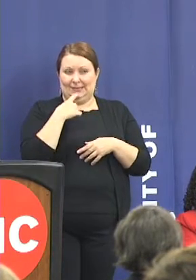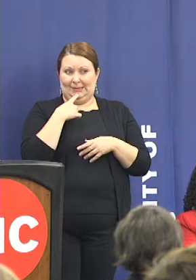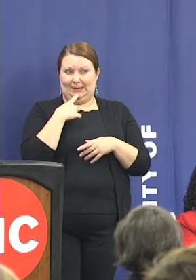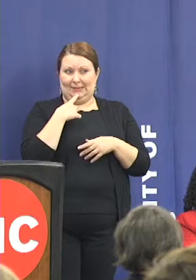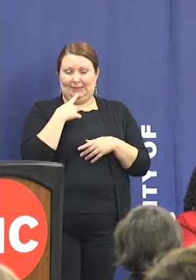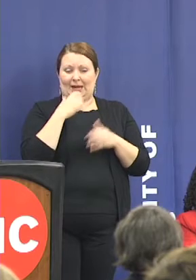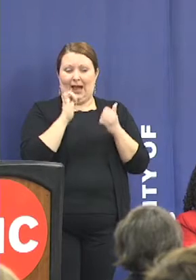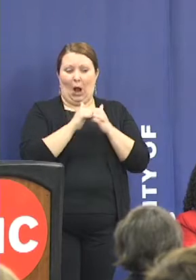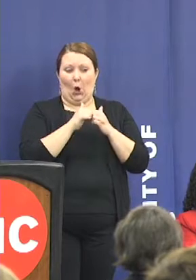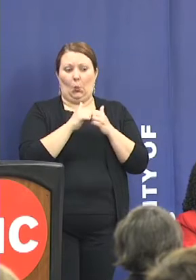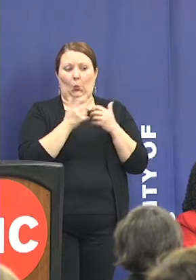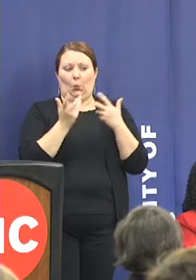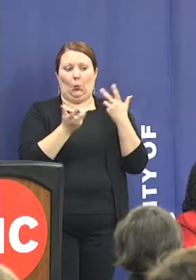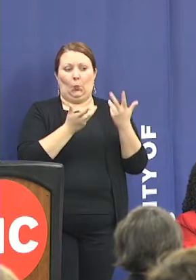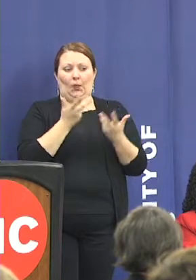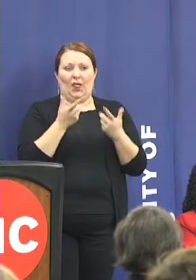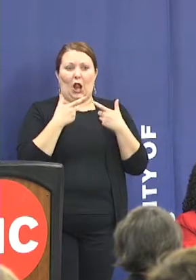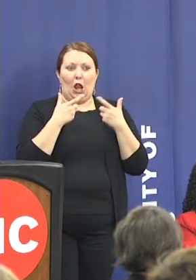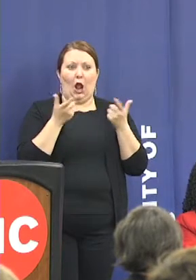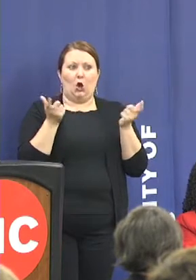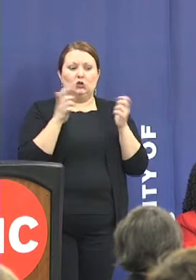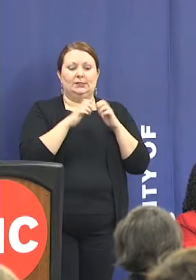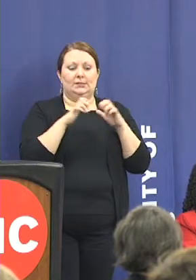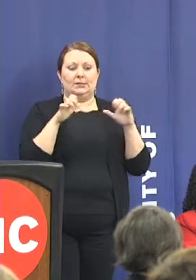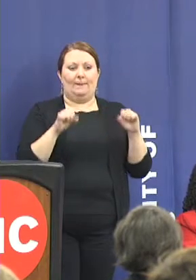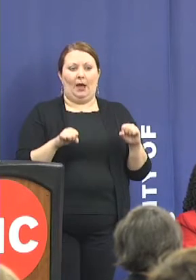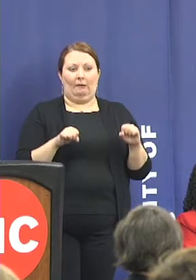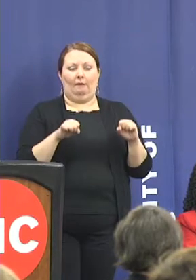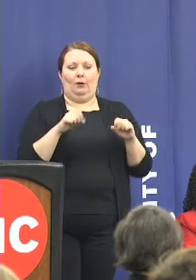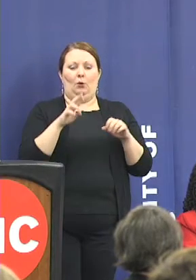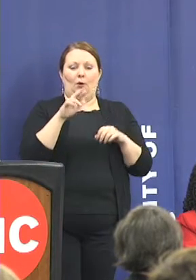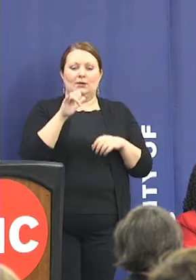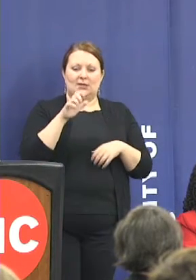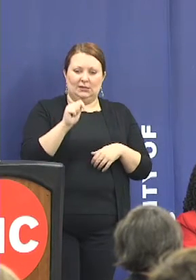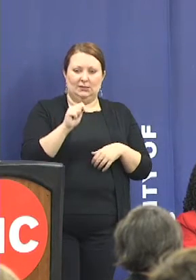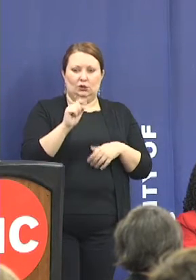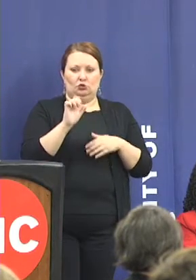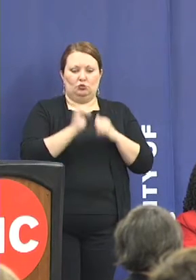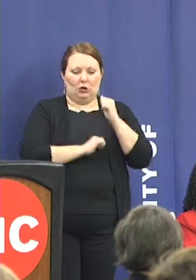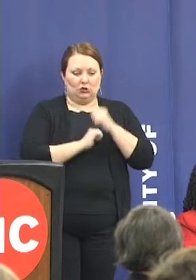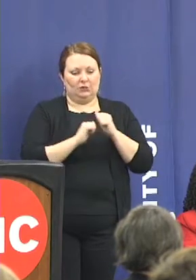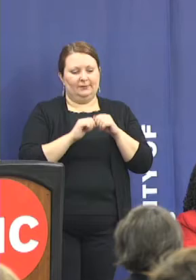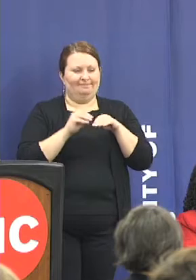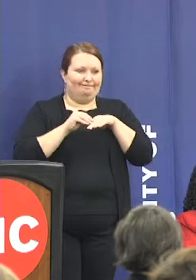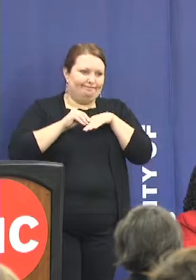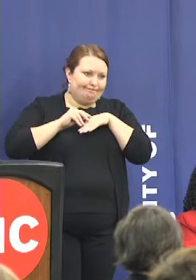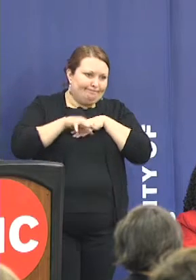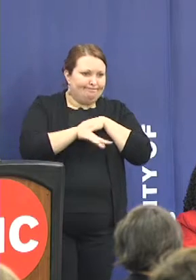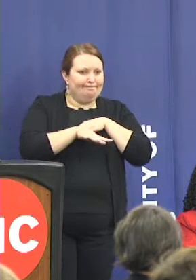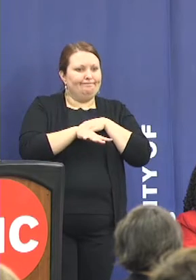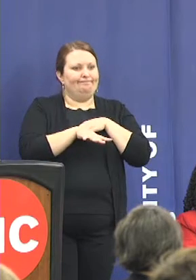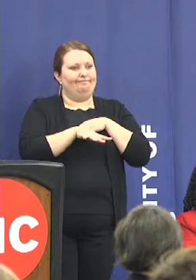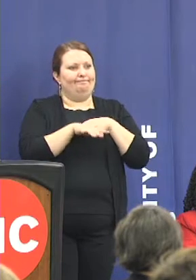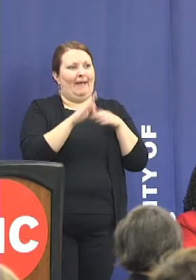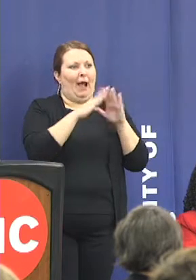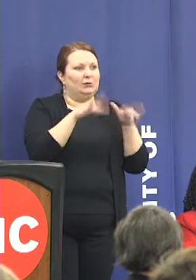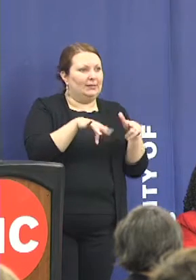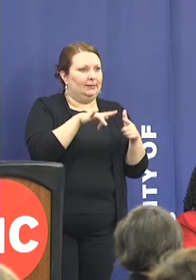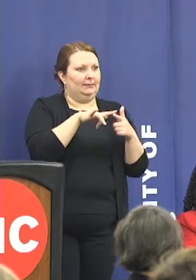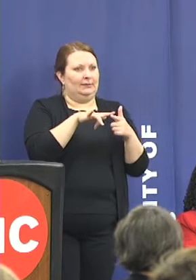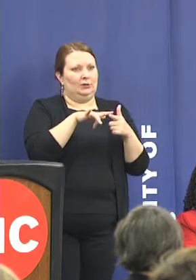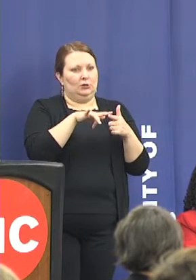of how these larger systematic racist structures spill over into the areas of